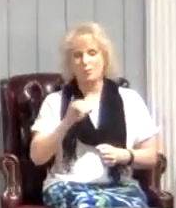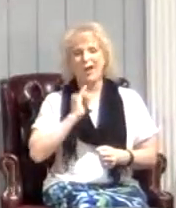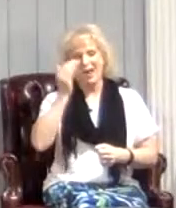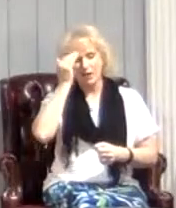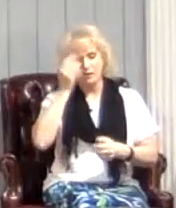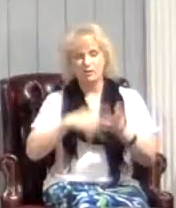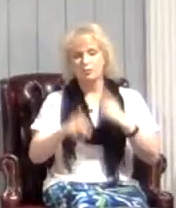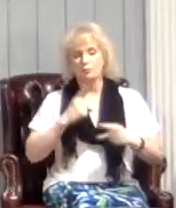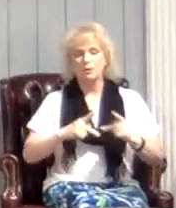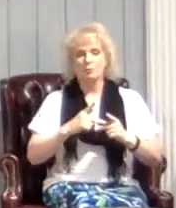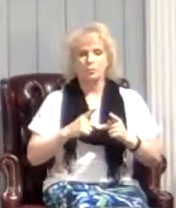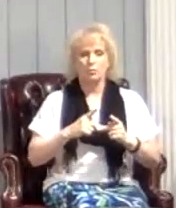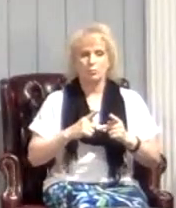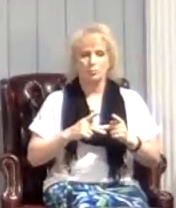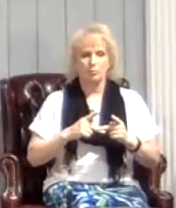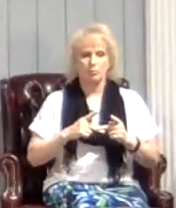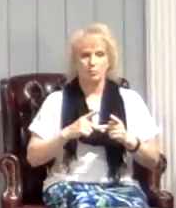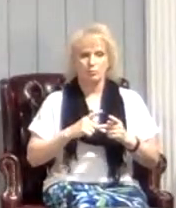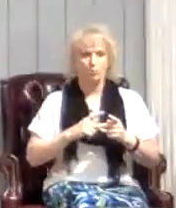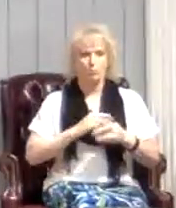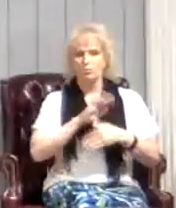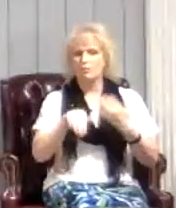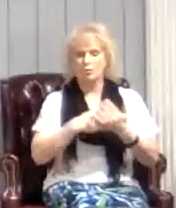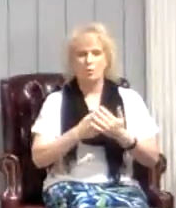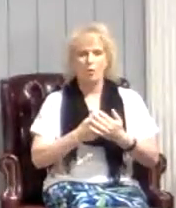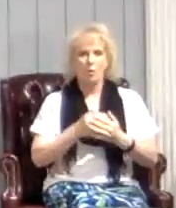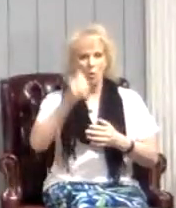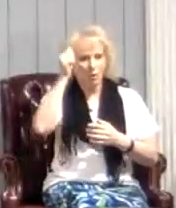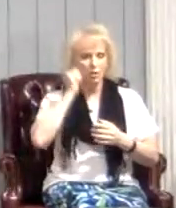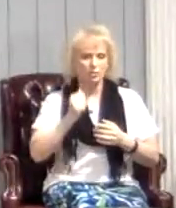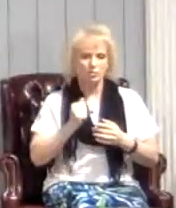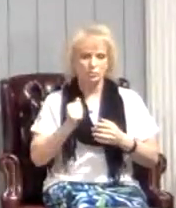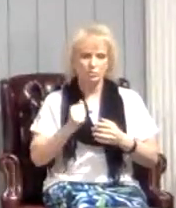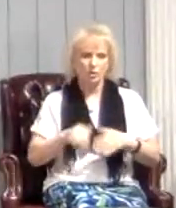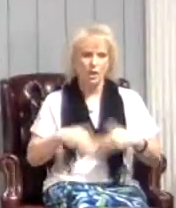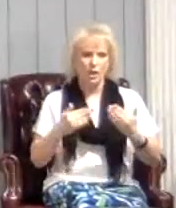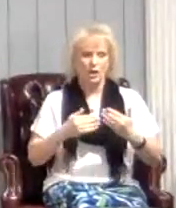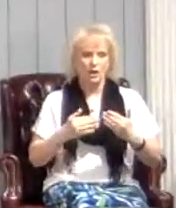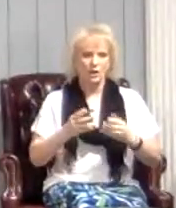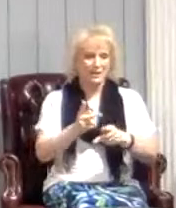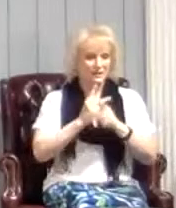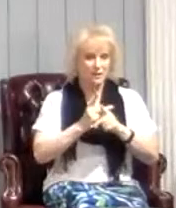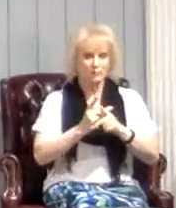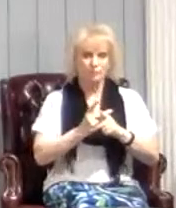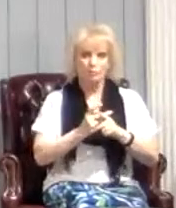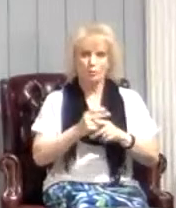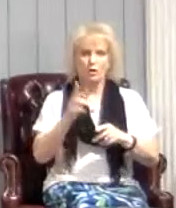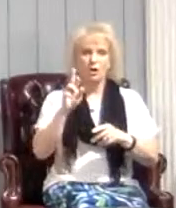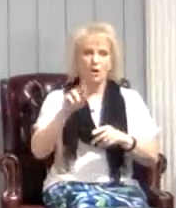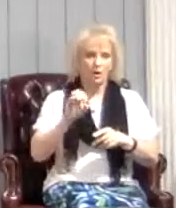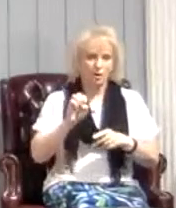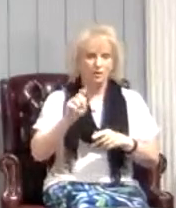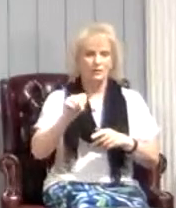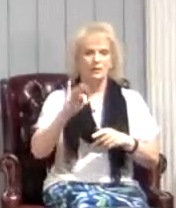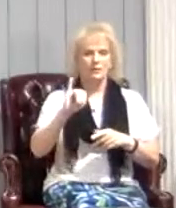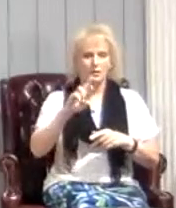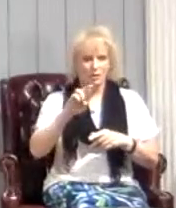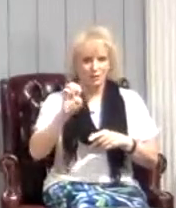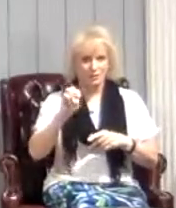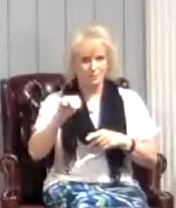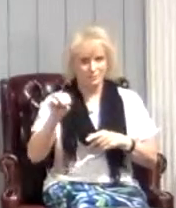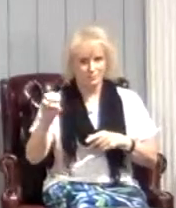spend their entire adult life saving for retirement so that they can buy a motorhome and